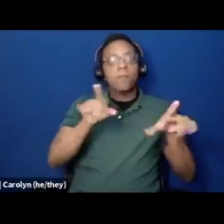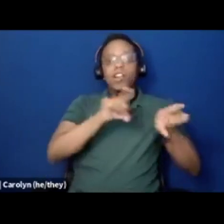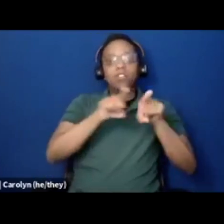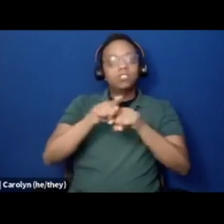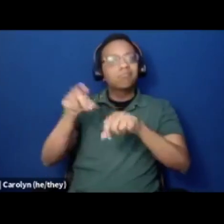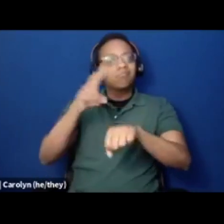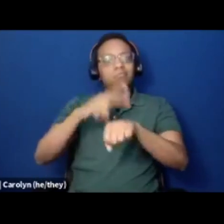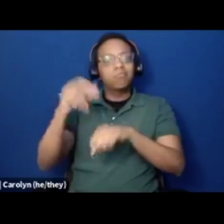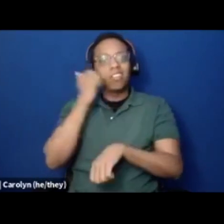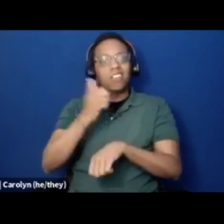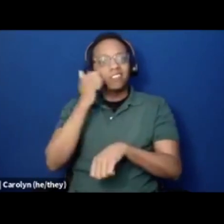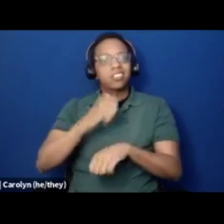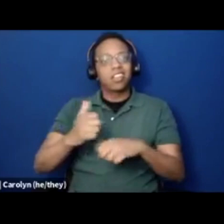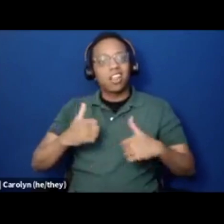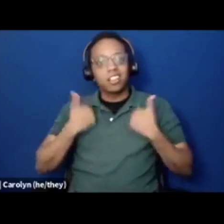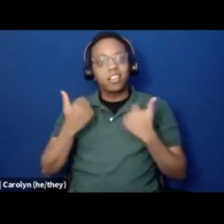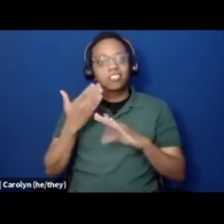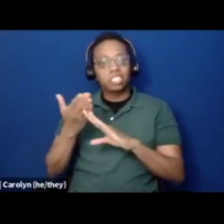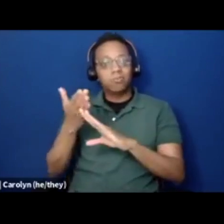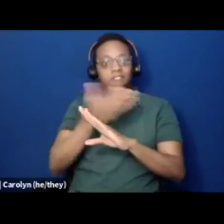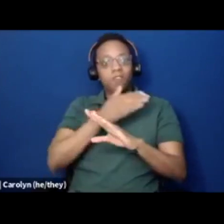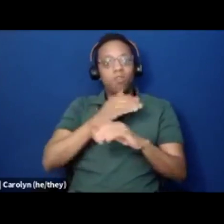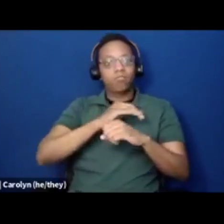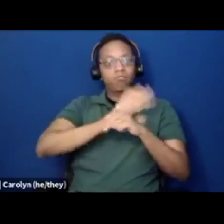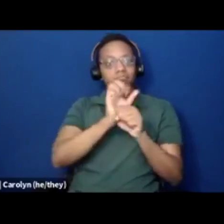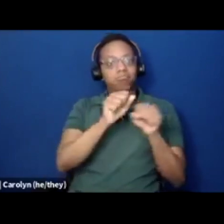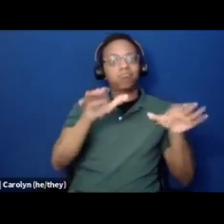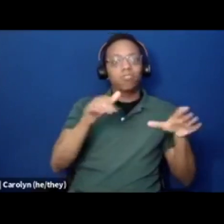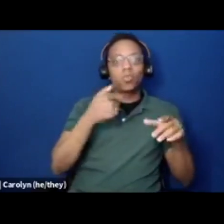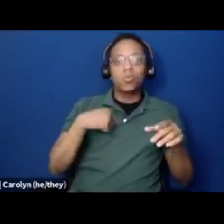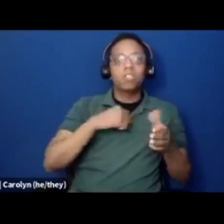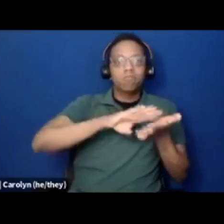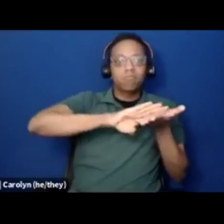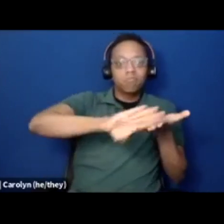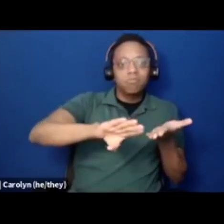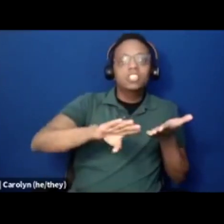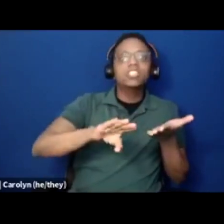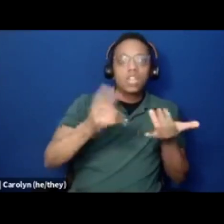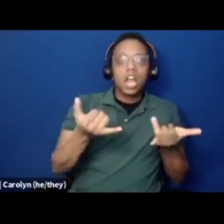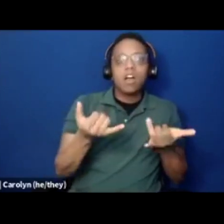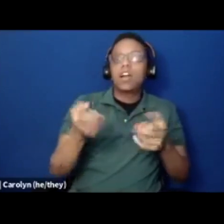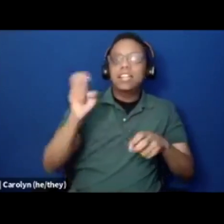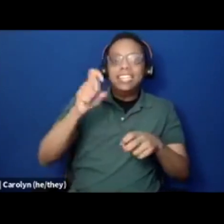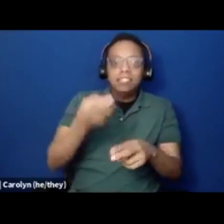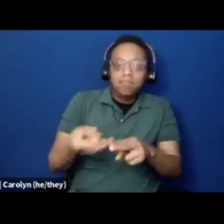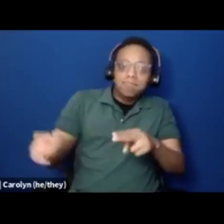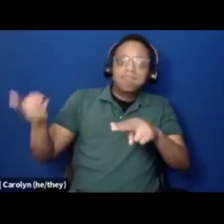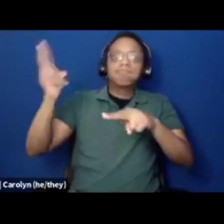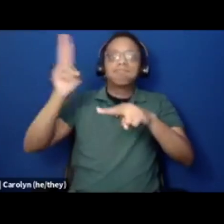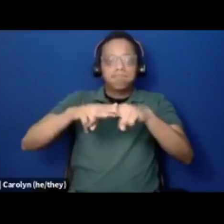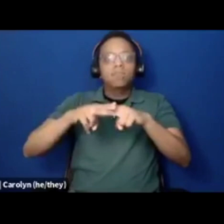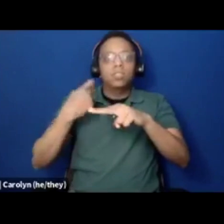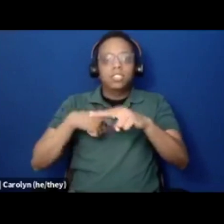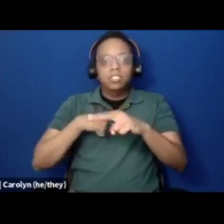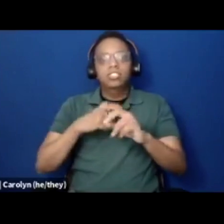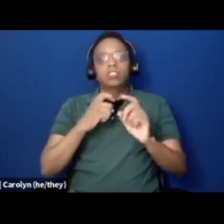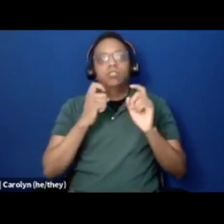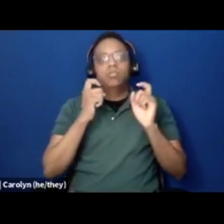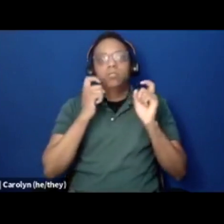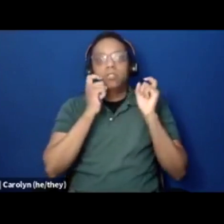already marginalized before the pandemic, so this just heightened the need for us to be able to provide for ourselves.